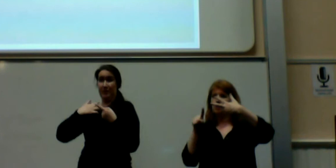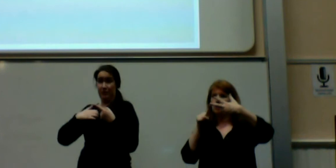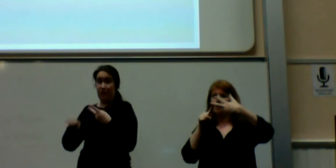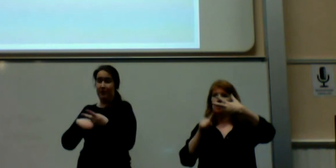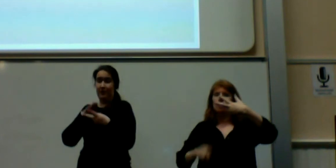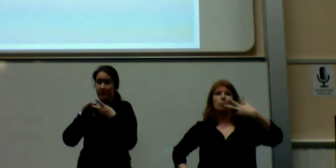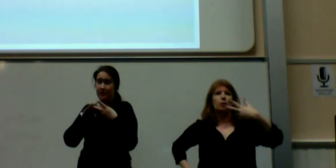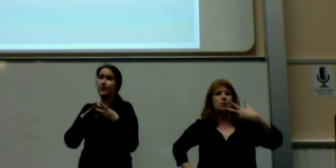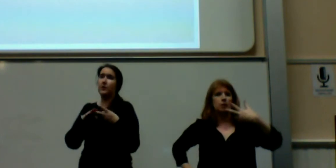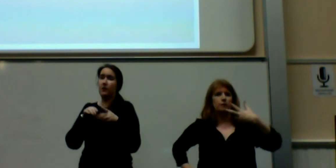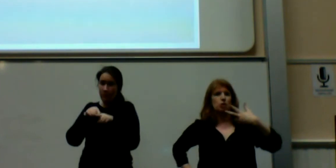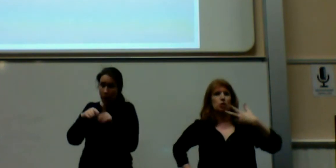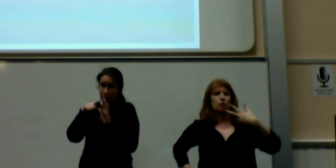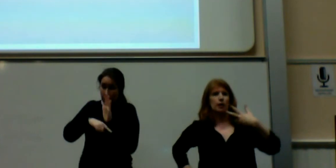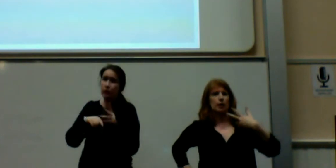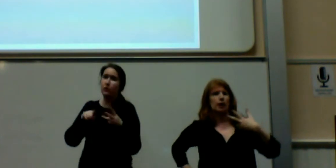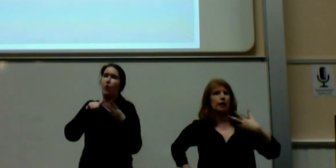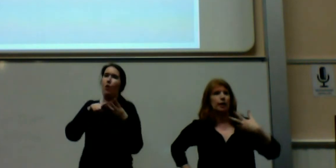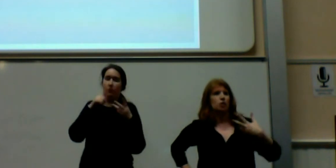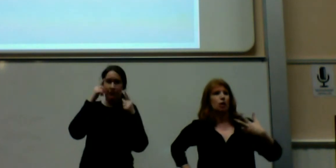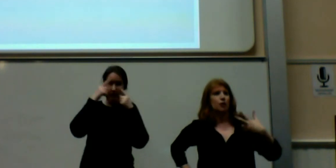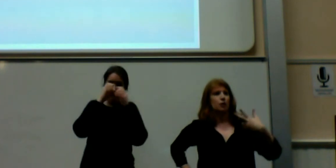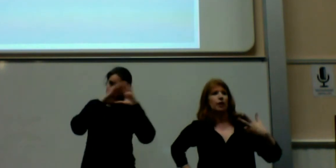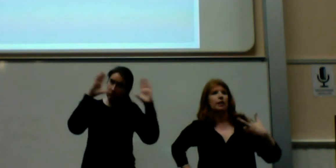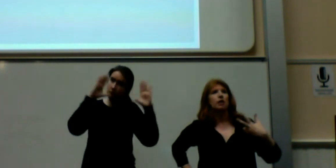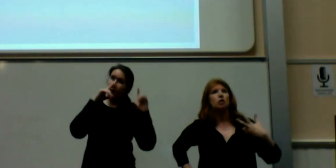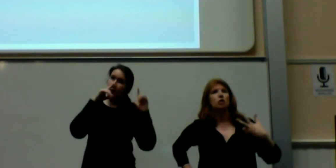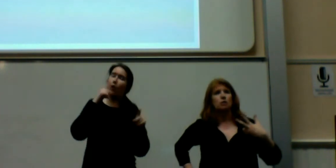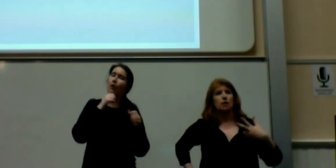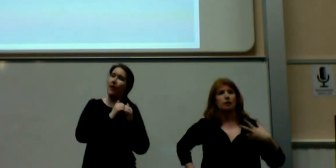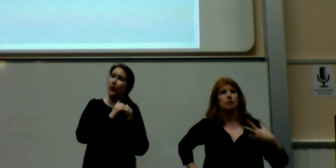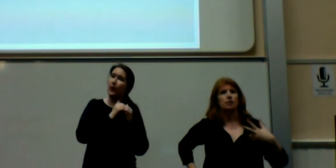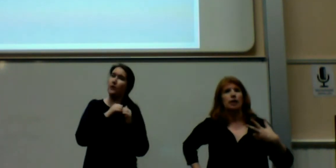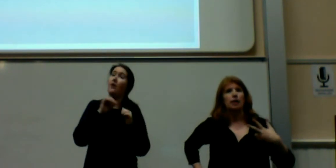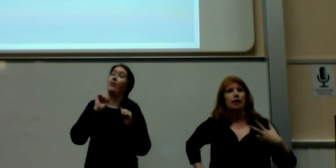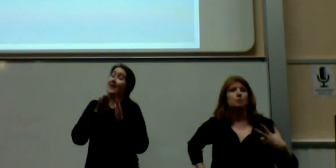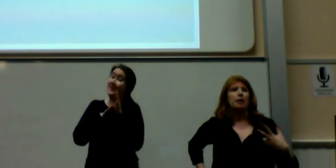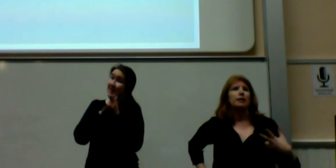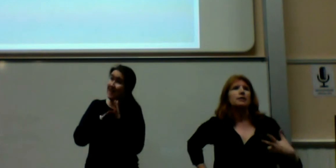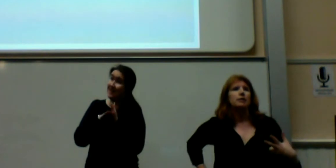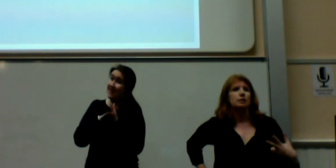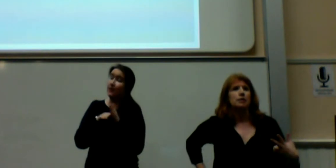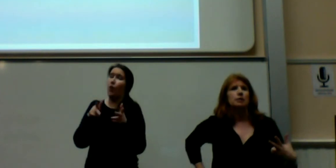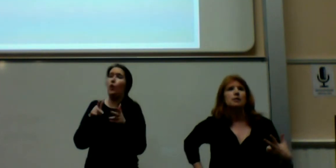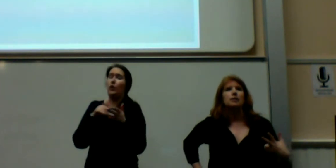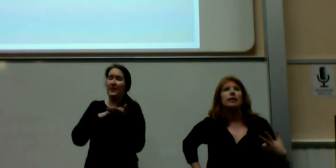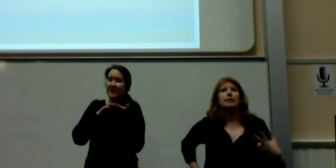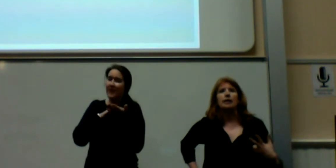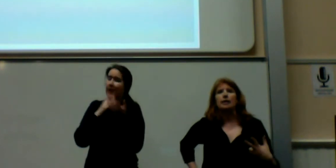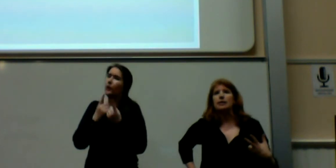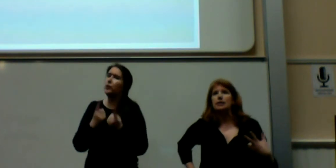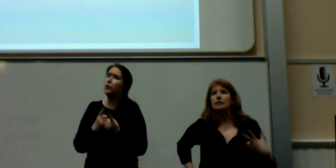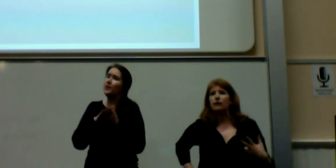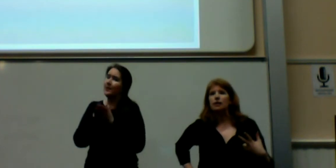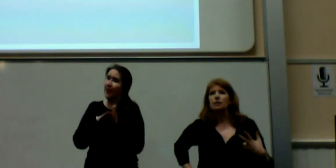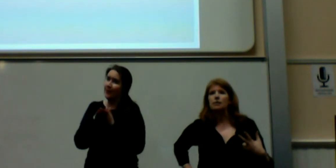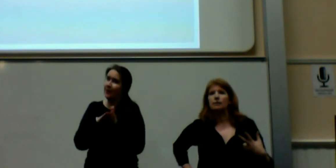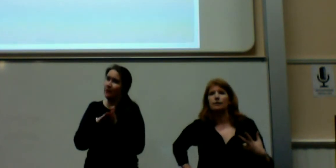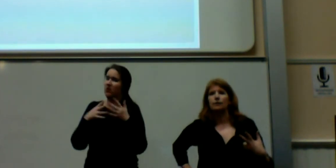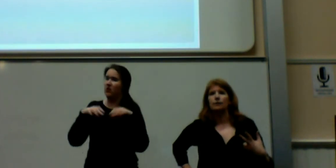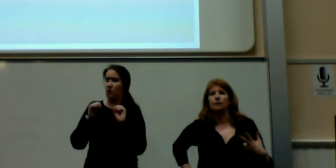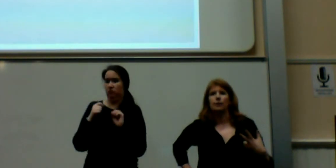norms, or post-conventional thinking. It's called the defining issues test. It's been in existence since the late